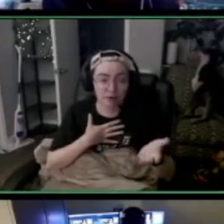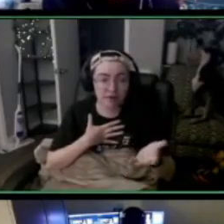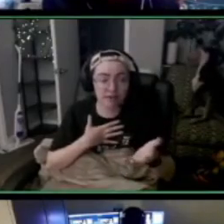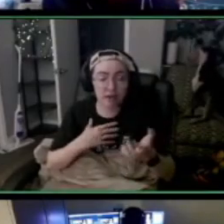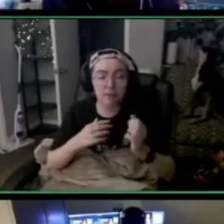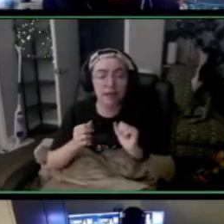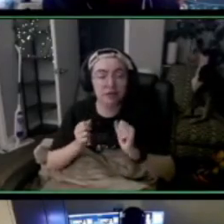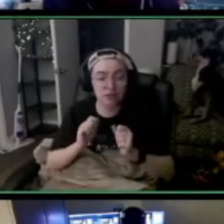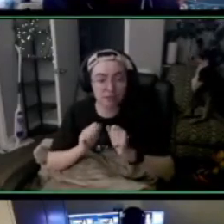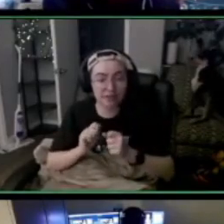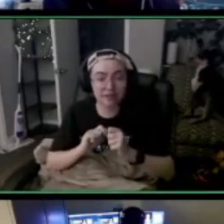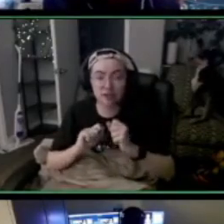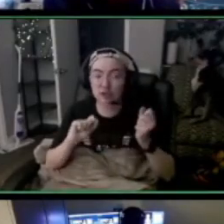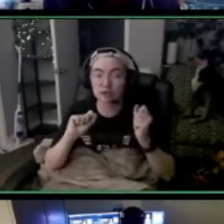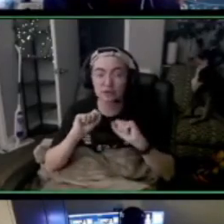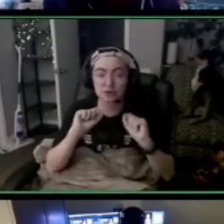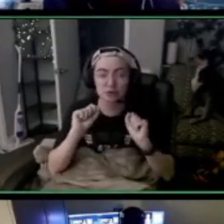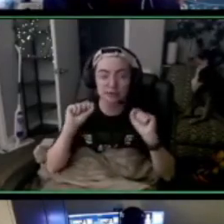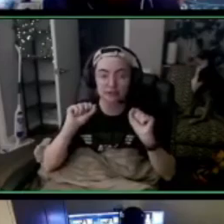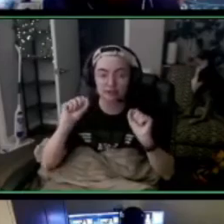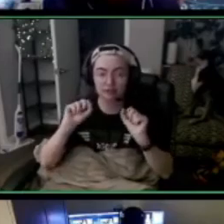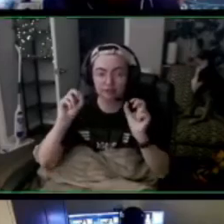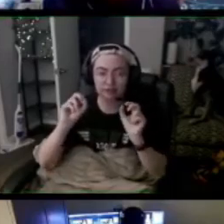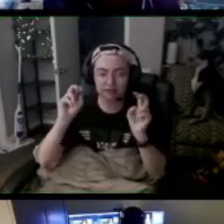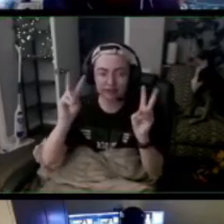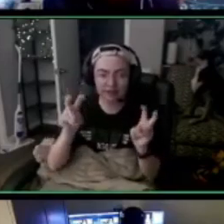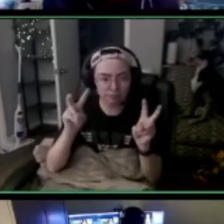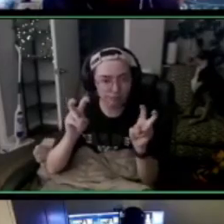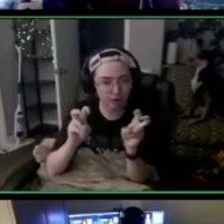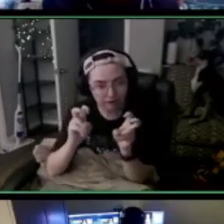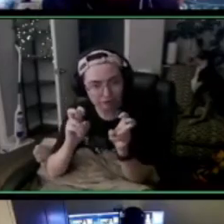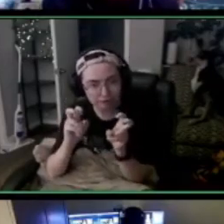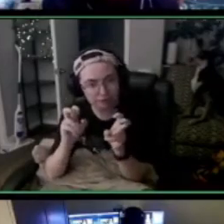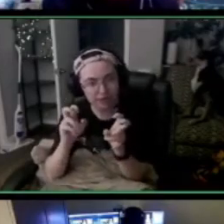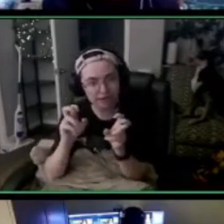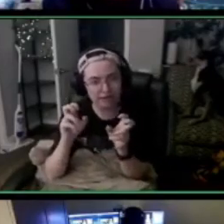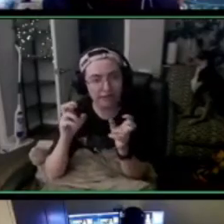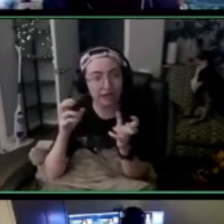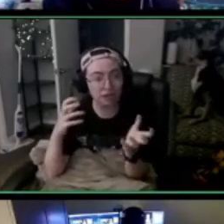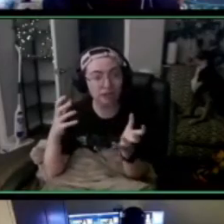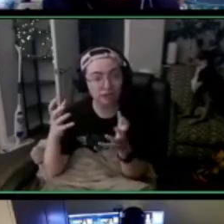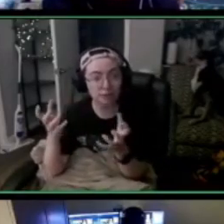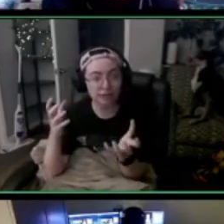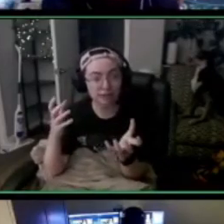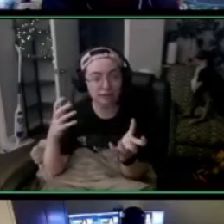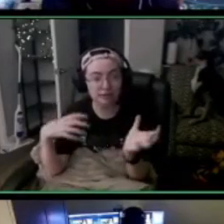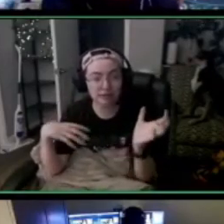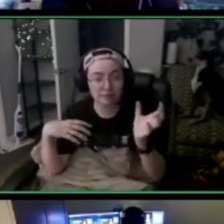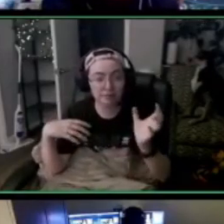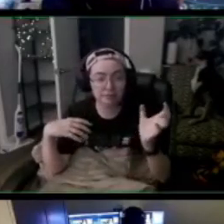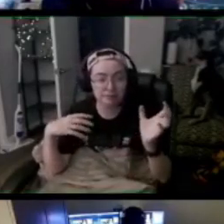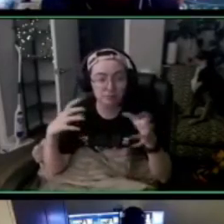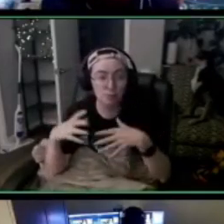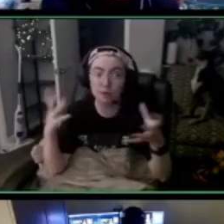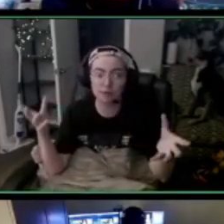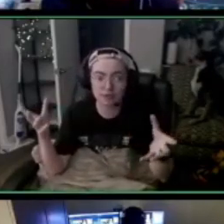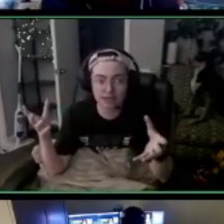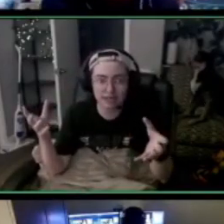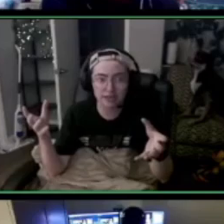is up and interpreting the sort of like improv, right? Like actually interpreting what people are saying,